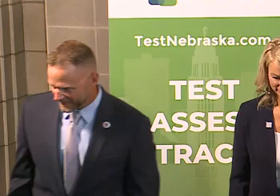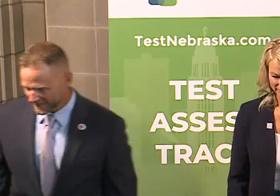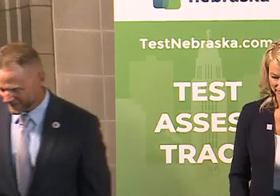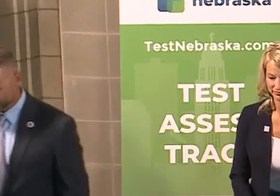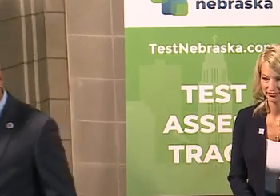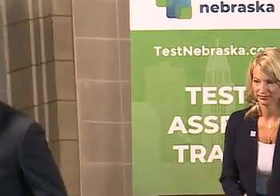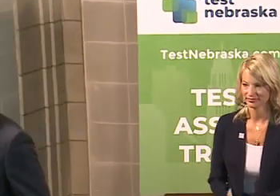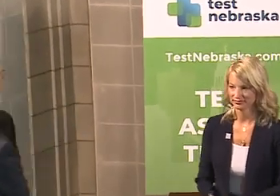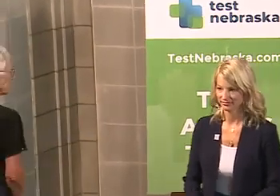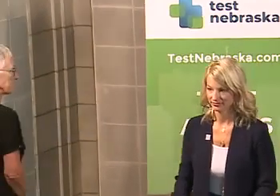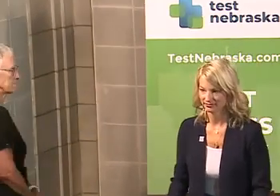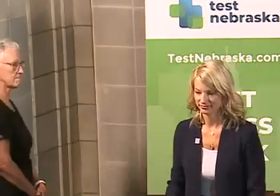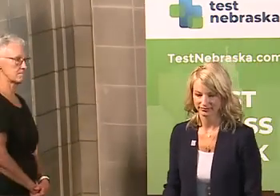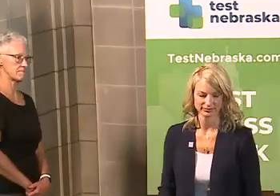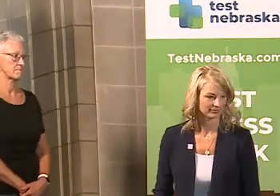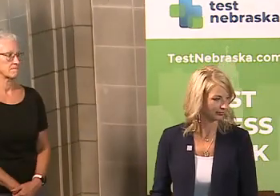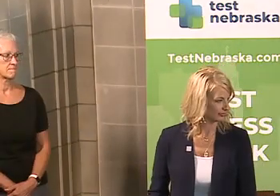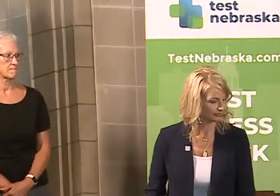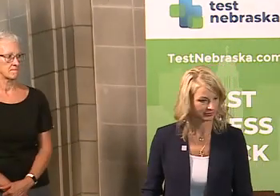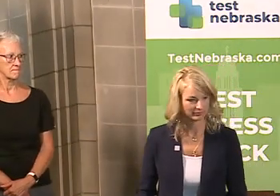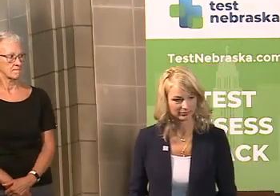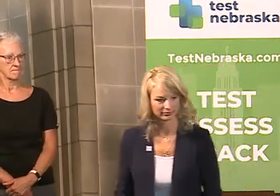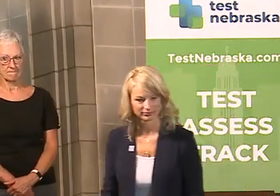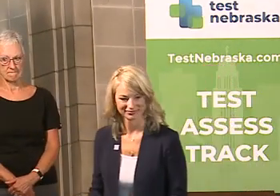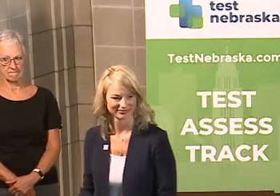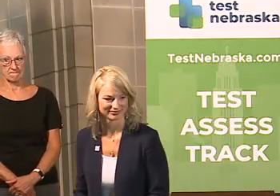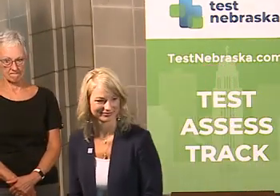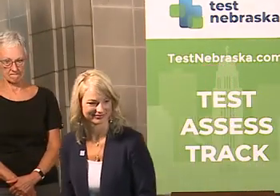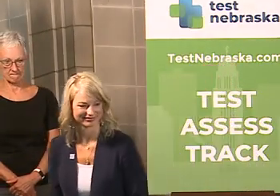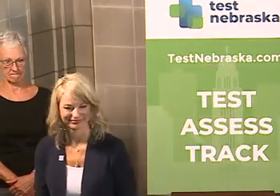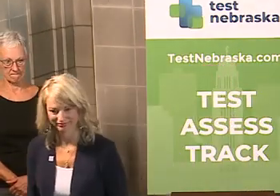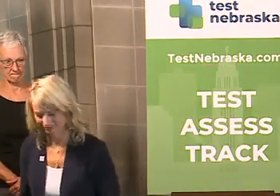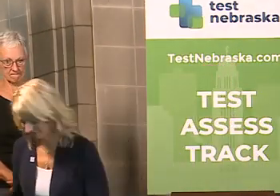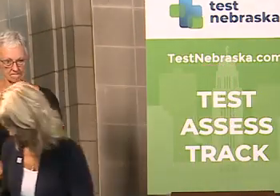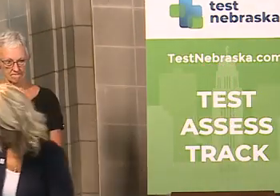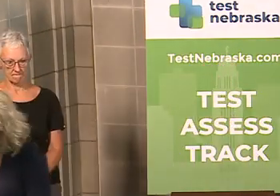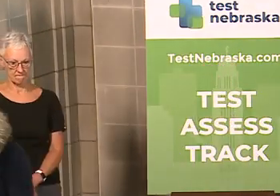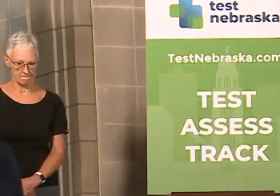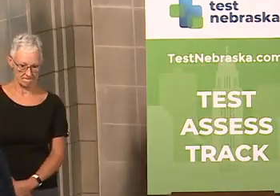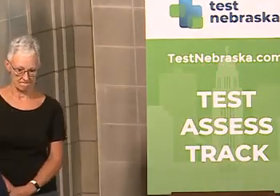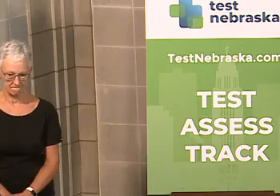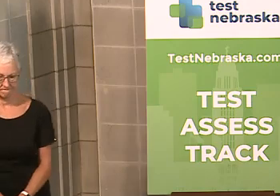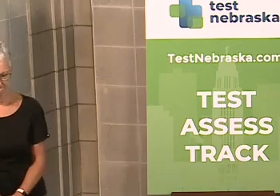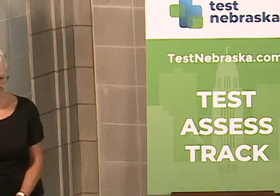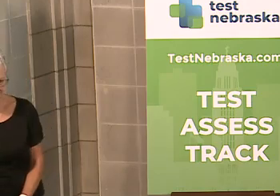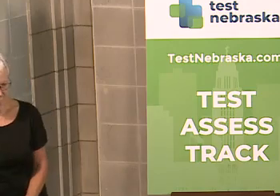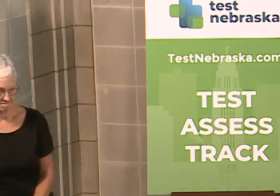2 o'clock. Ryan, you gonna move this? Don't go anywhere, Joey. We're gonna take one more picture.